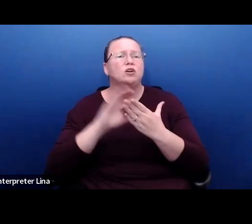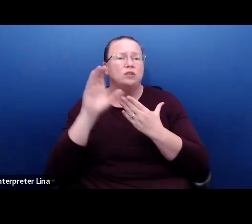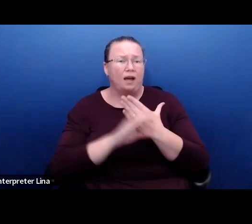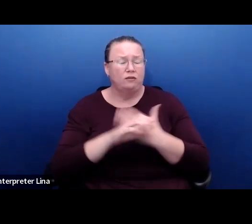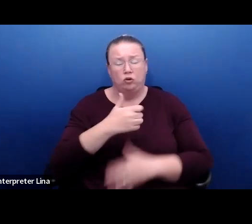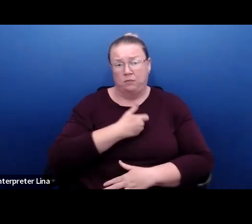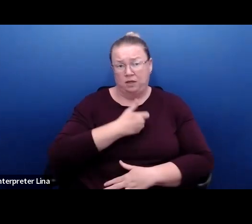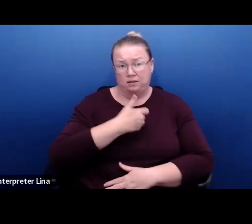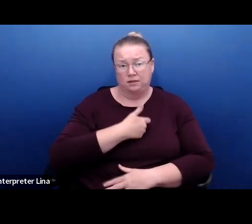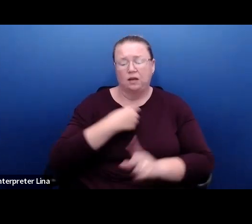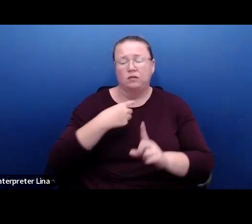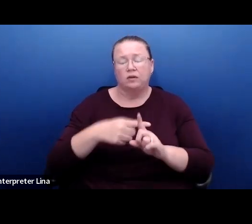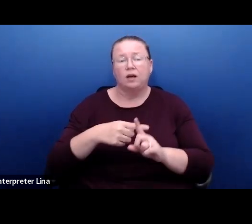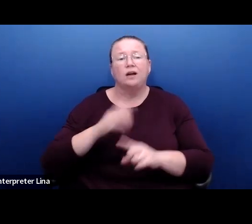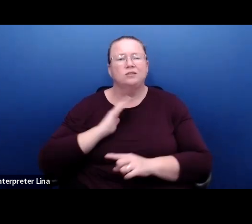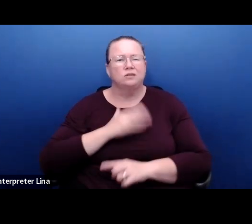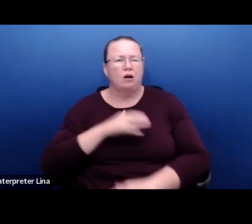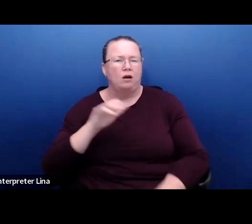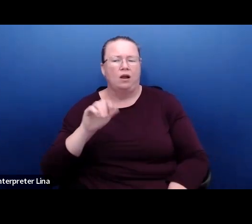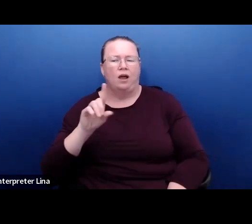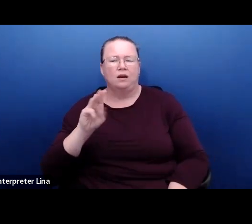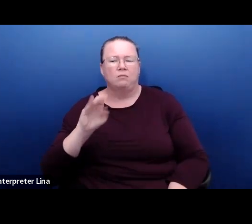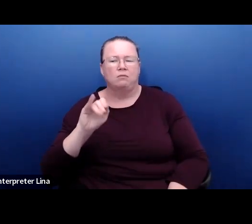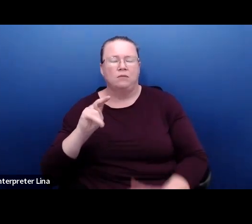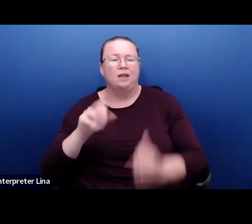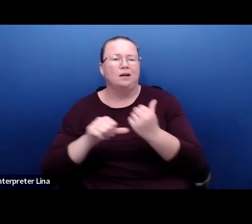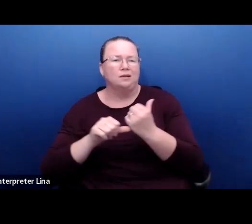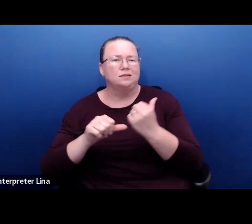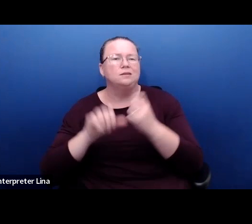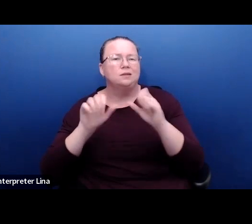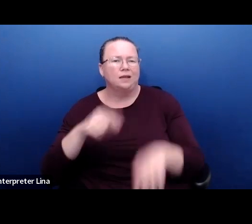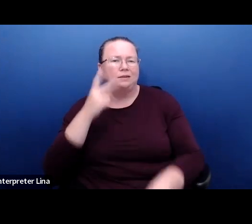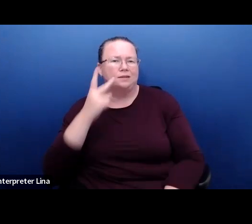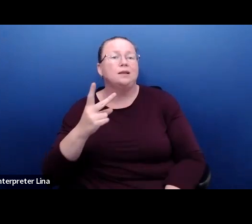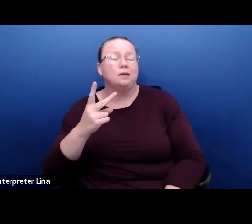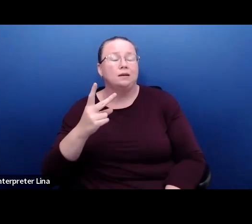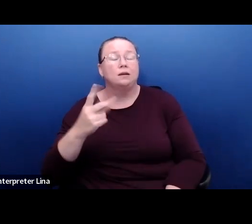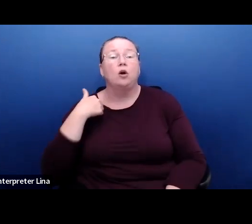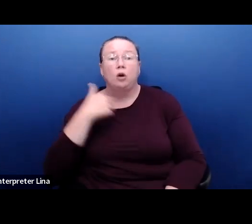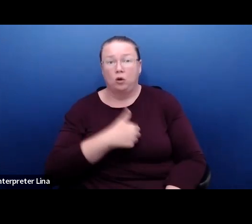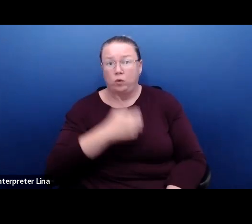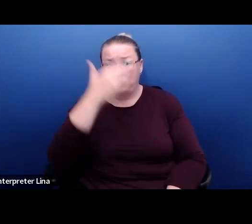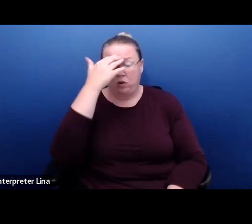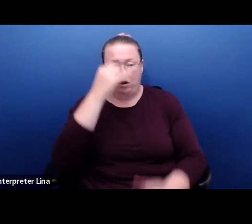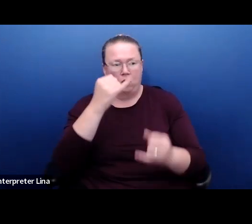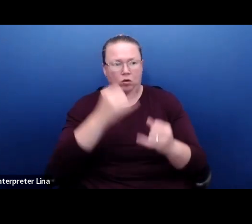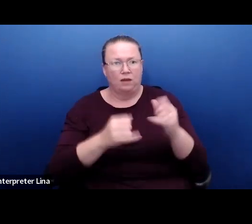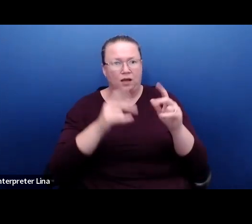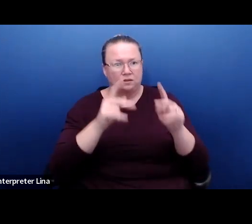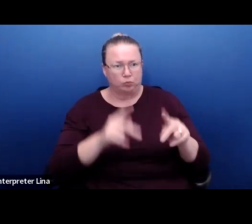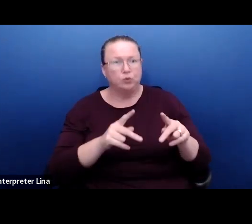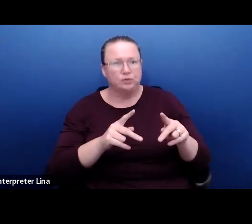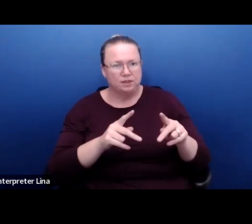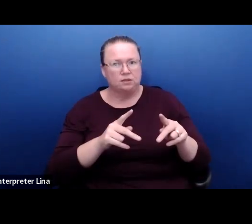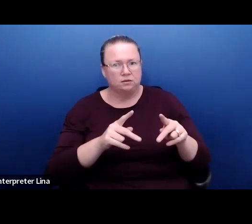and our admin assistant have access to. So we know where was the last person that person, like,